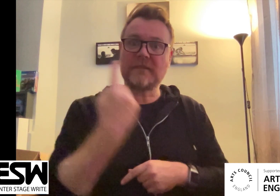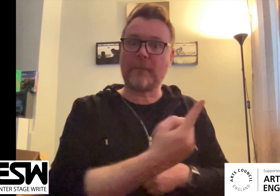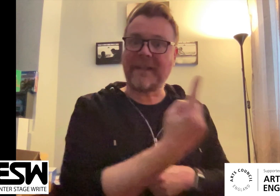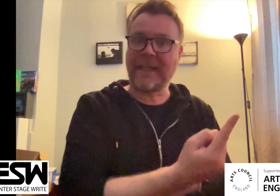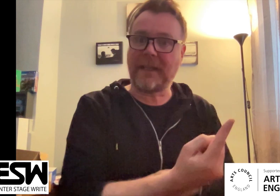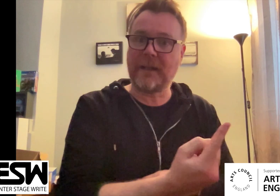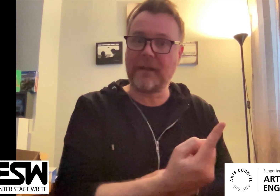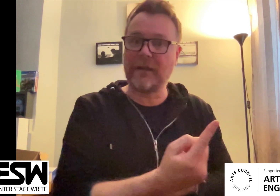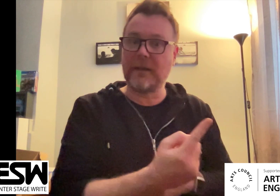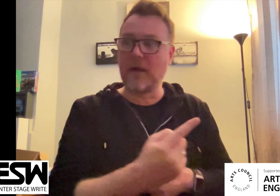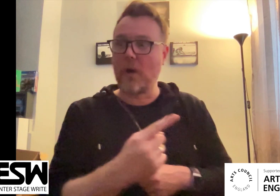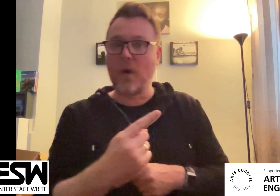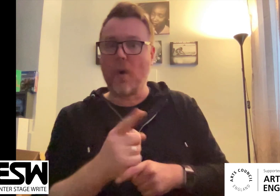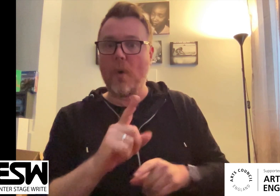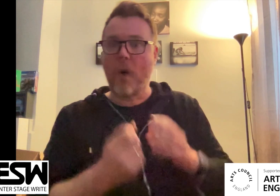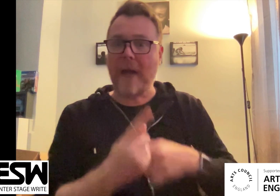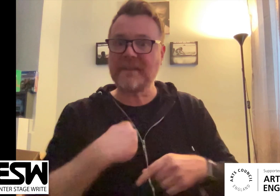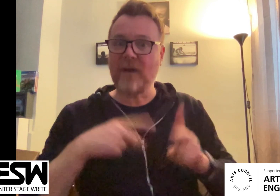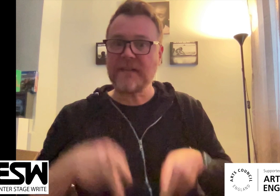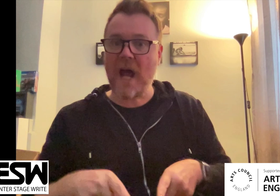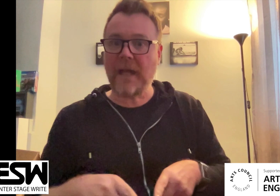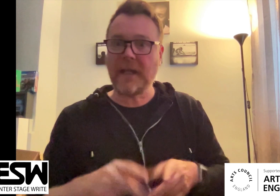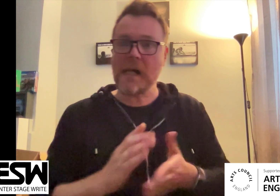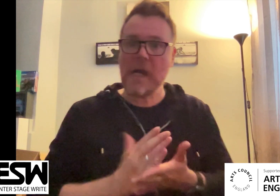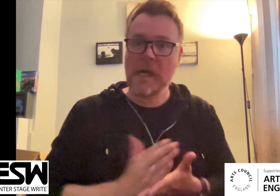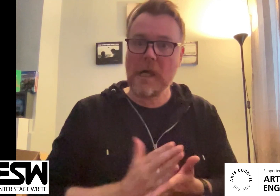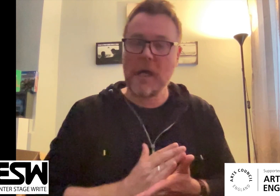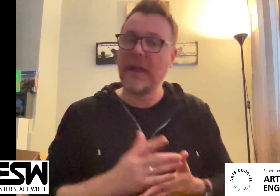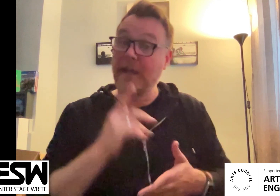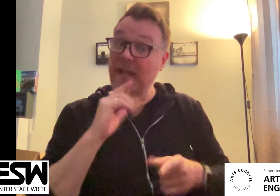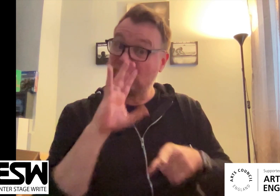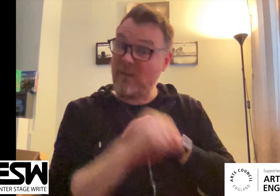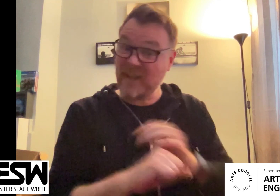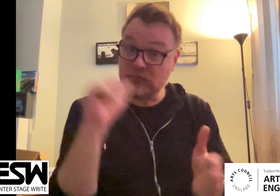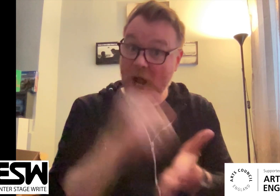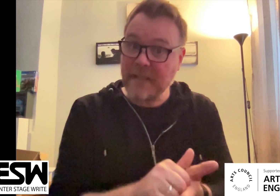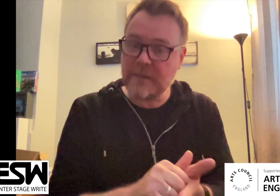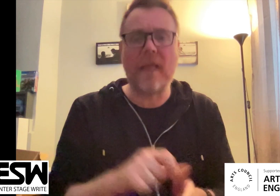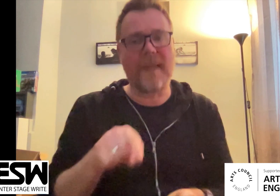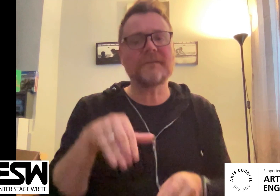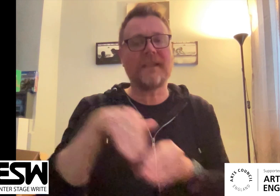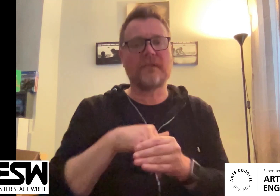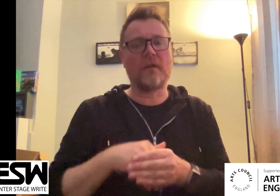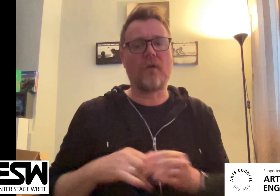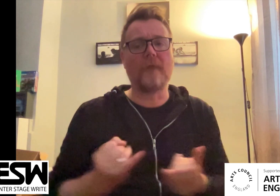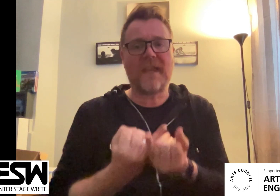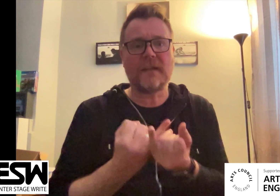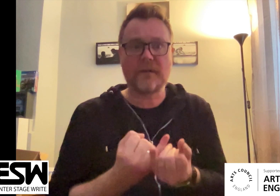of revenge, it's difficult to come back to normality again. And he's probably having a huge dilemma about possibly dying. So that's